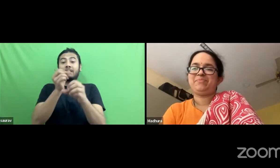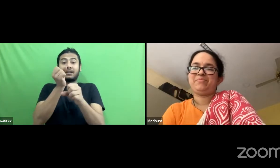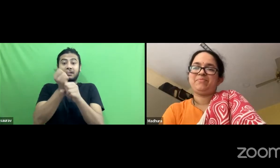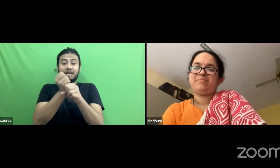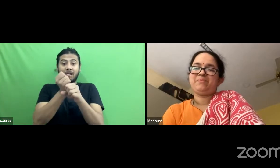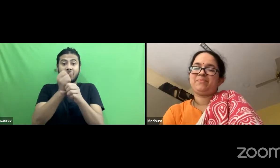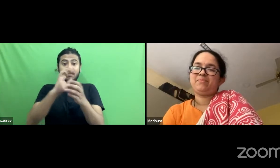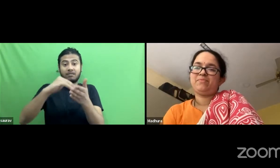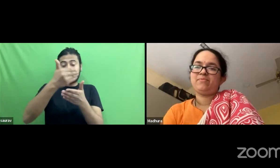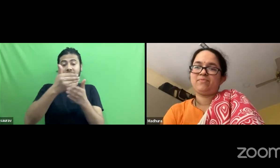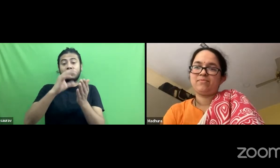chapter,